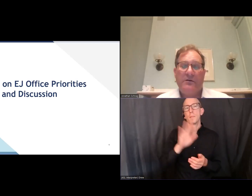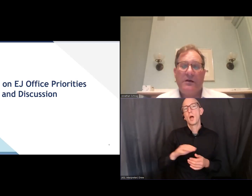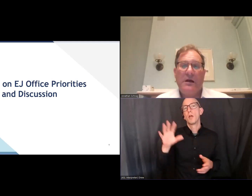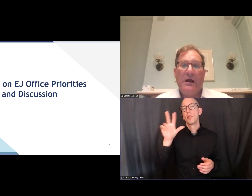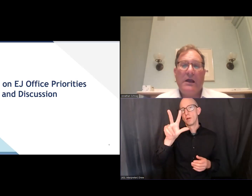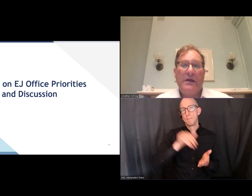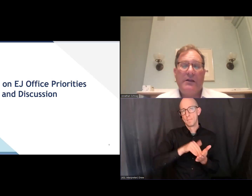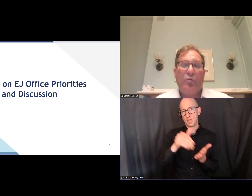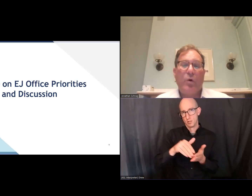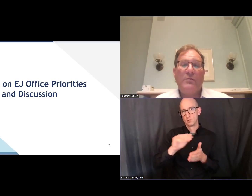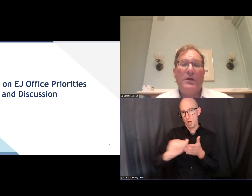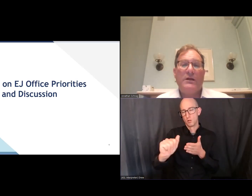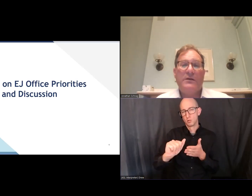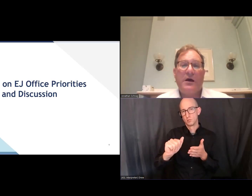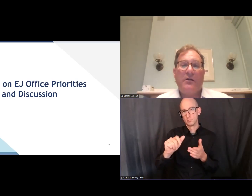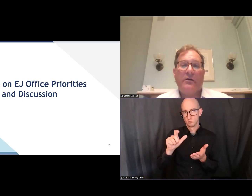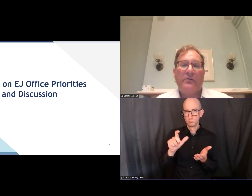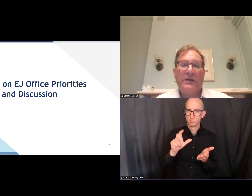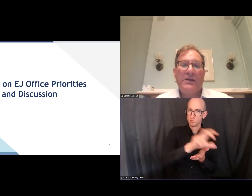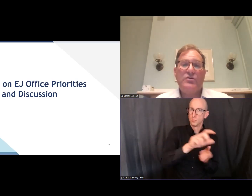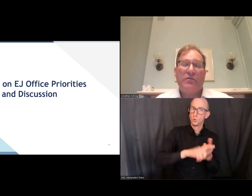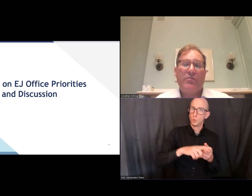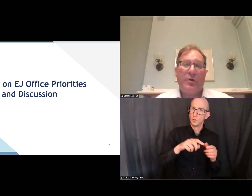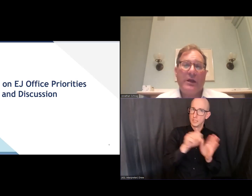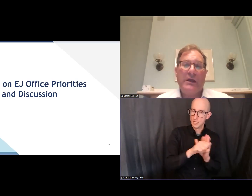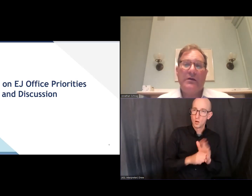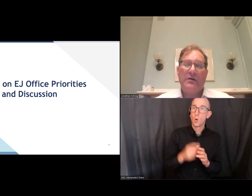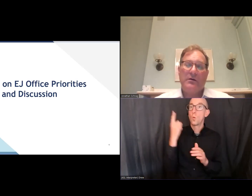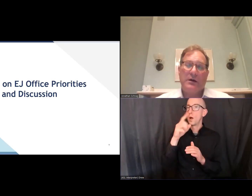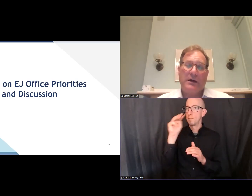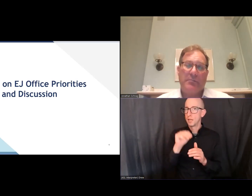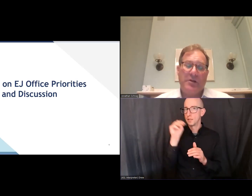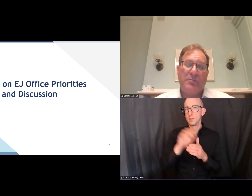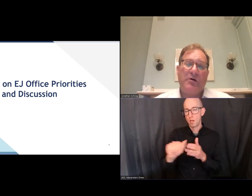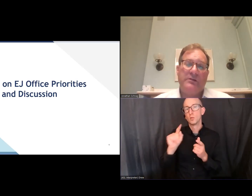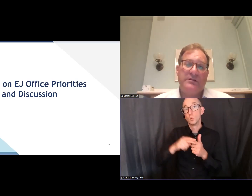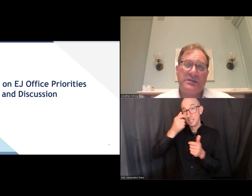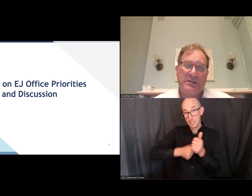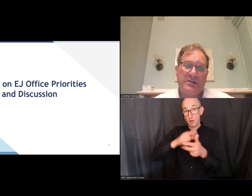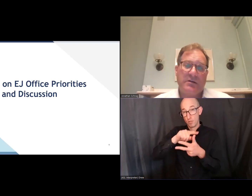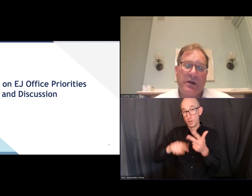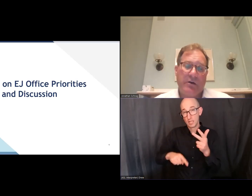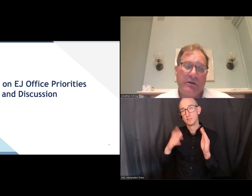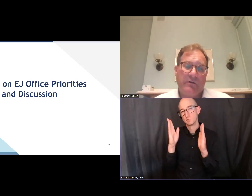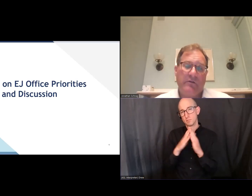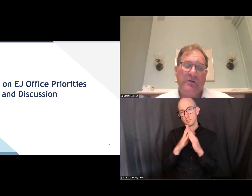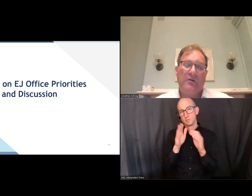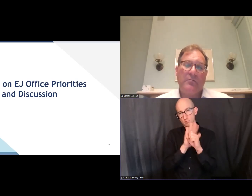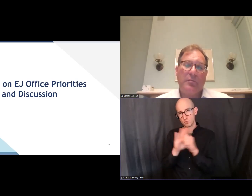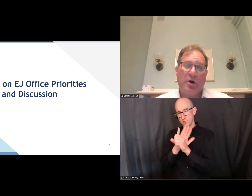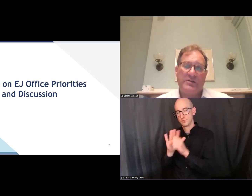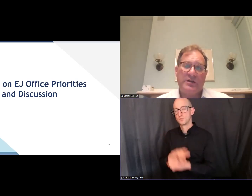state, and then it's $1 million to each of 3 metropolitan statistical